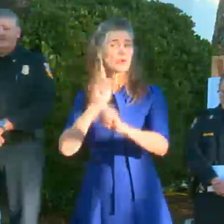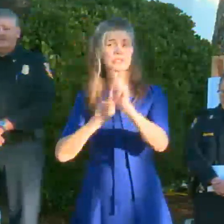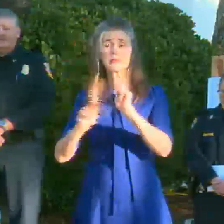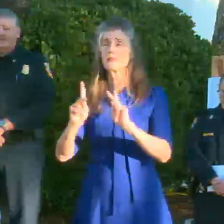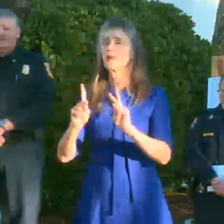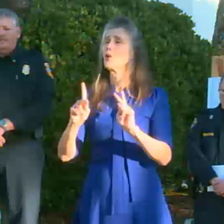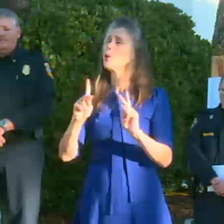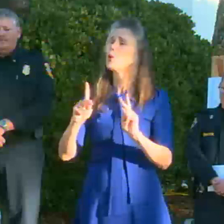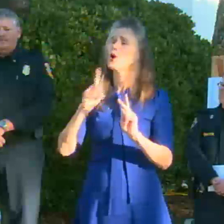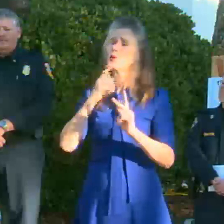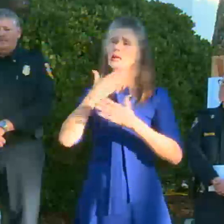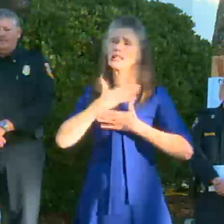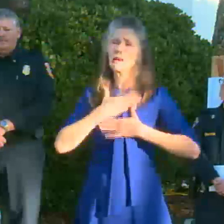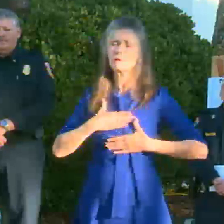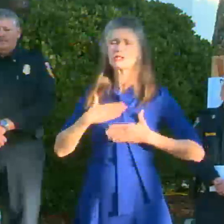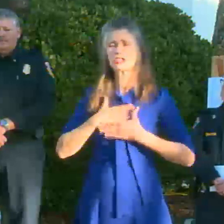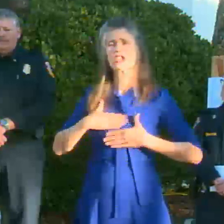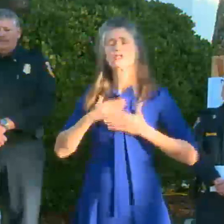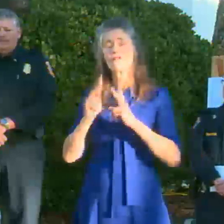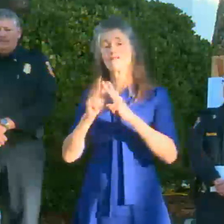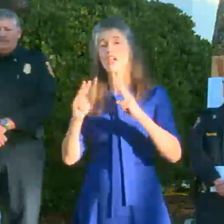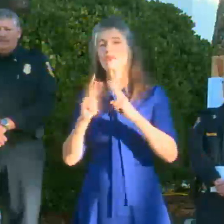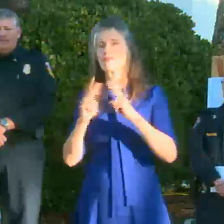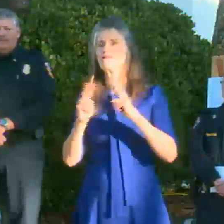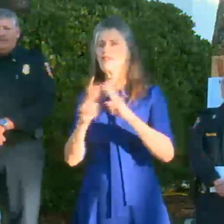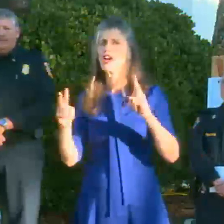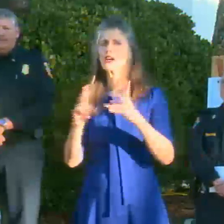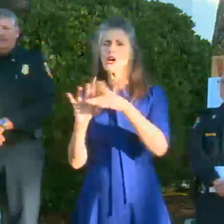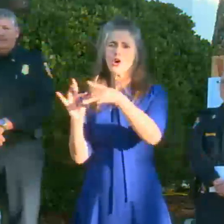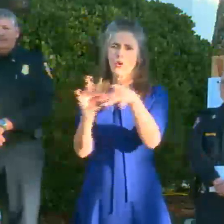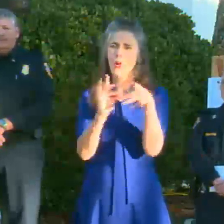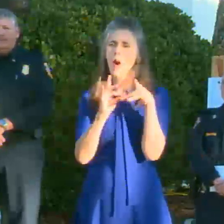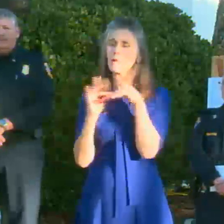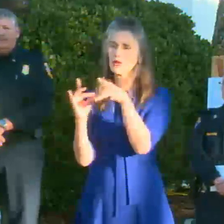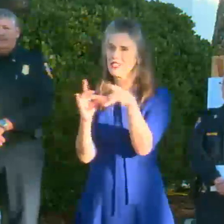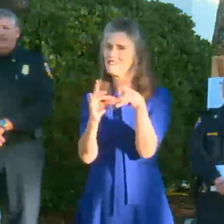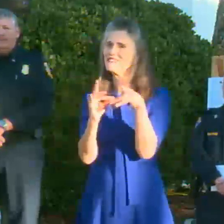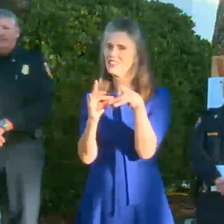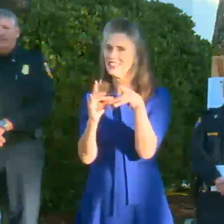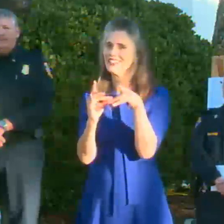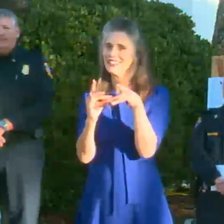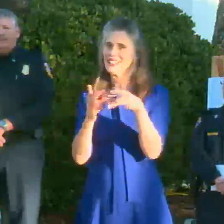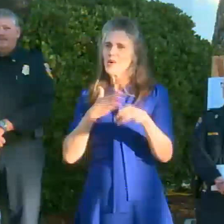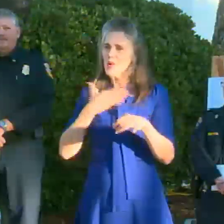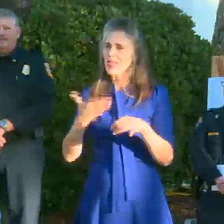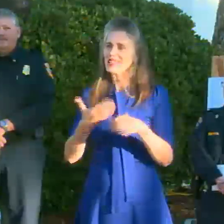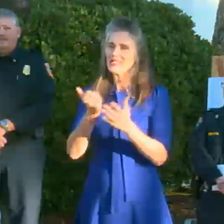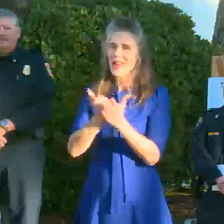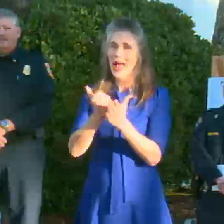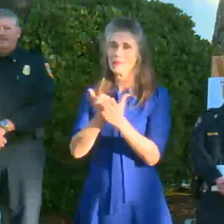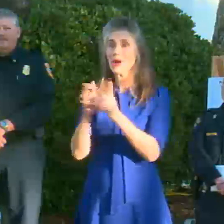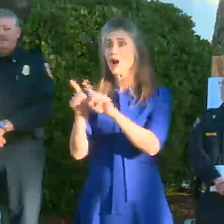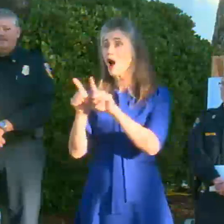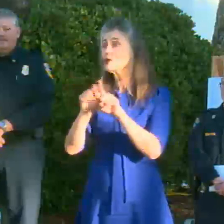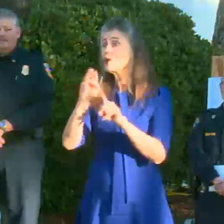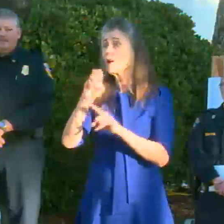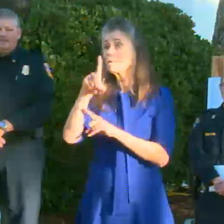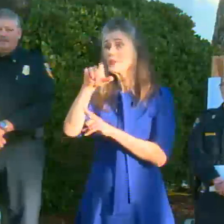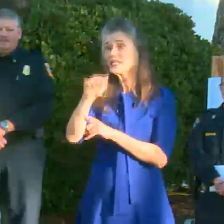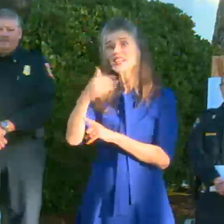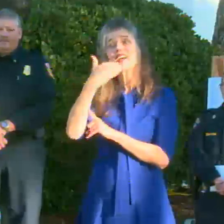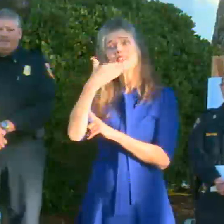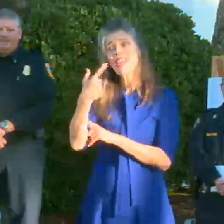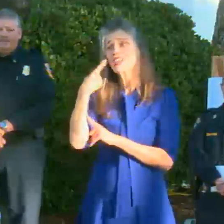evacuation, and we greatly appreciate that. We also appreciate the media and their cooperation with us in moving their satellite and